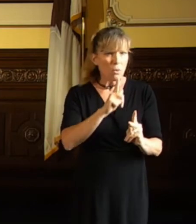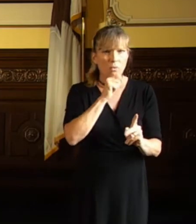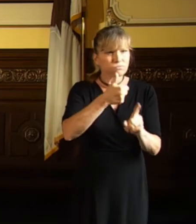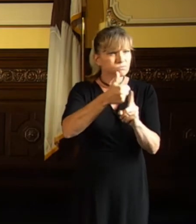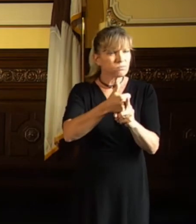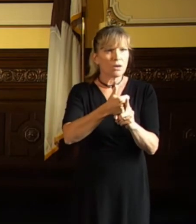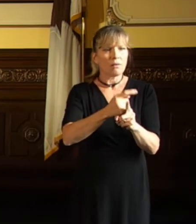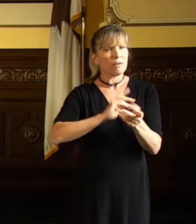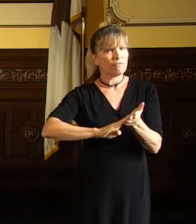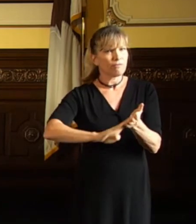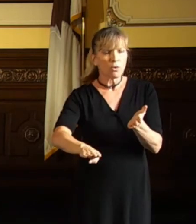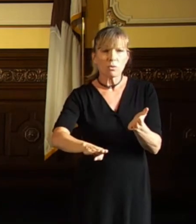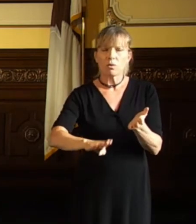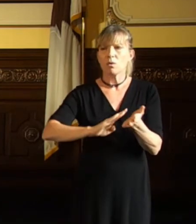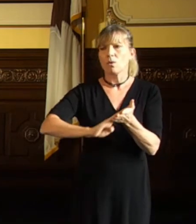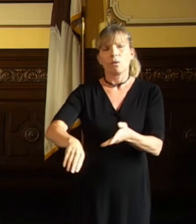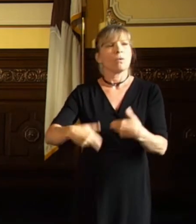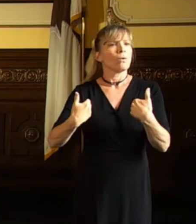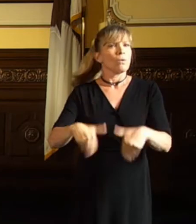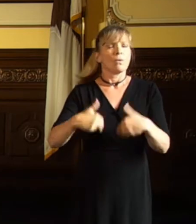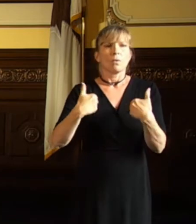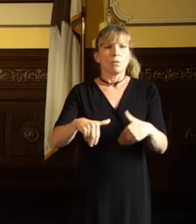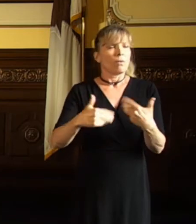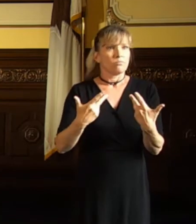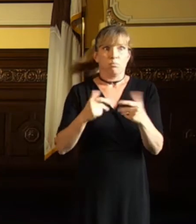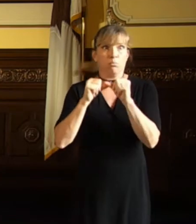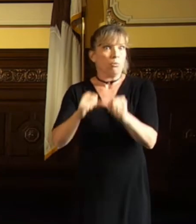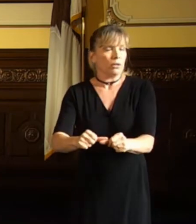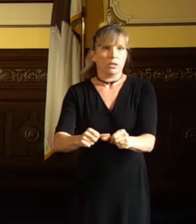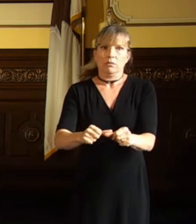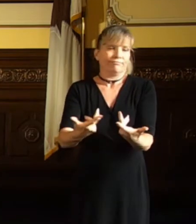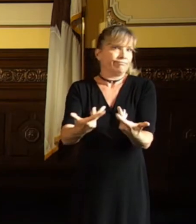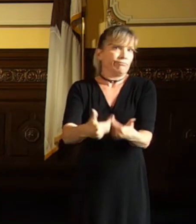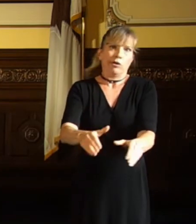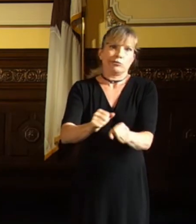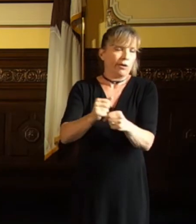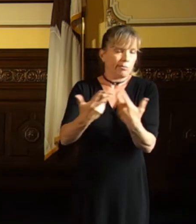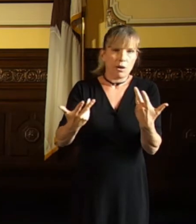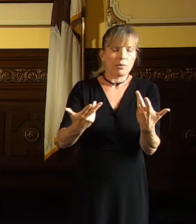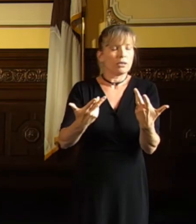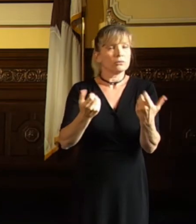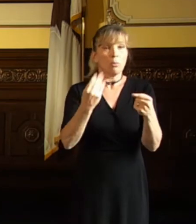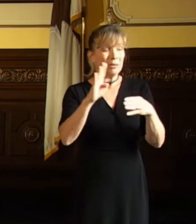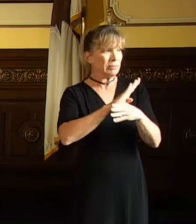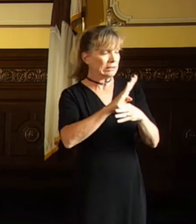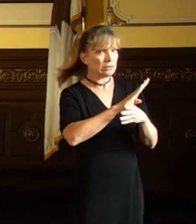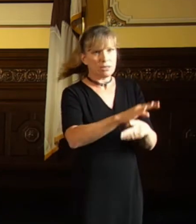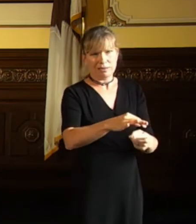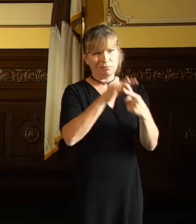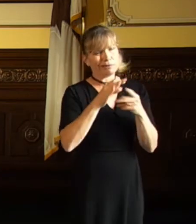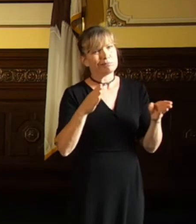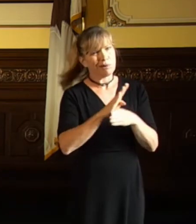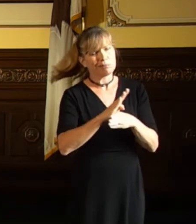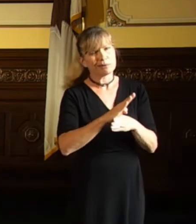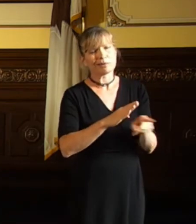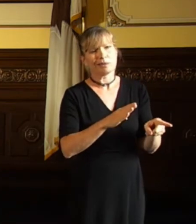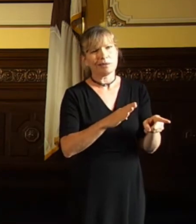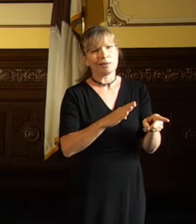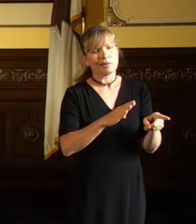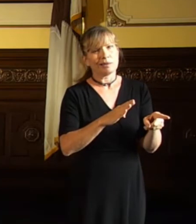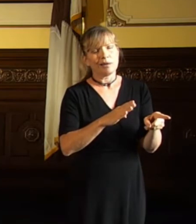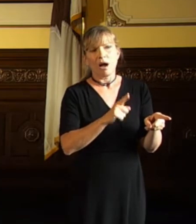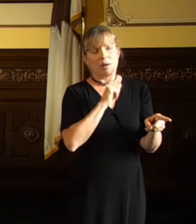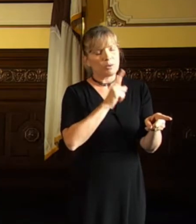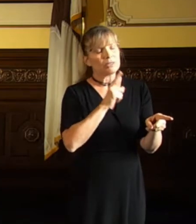have been furloughed, laid off, perhaps permanently, the number of businesses that, especially small businesses, which are really